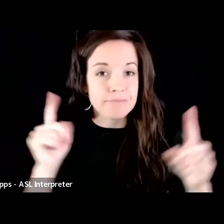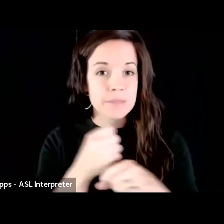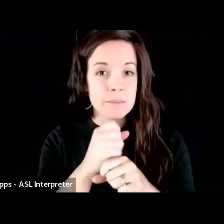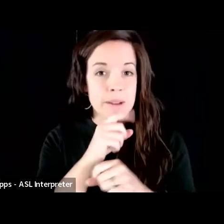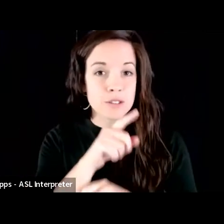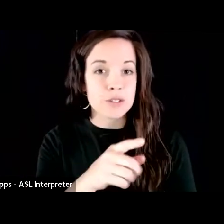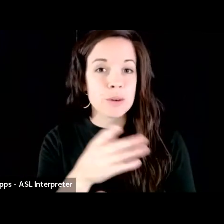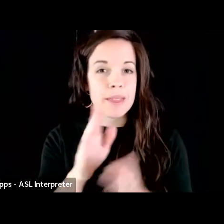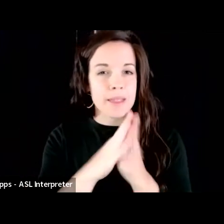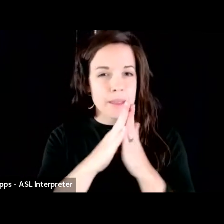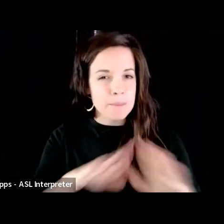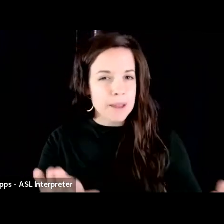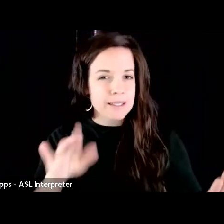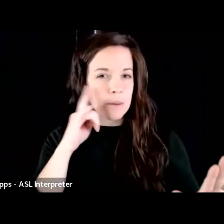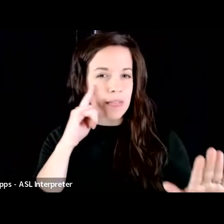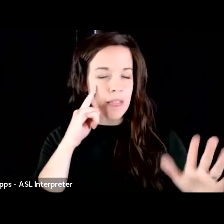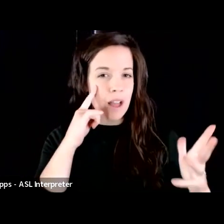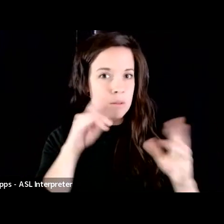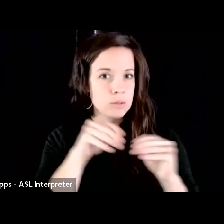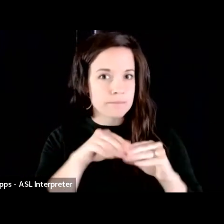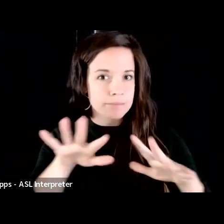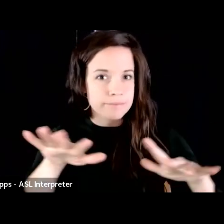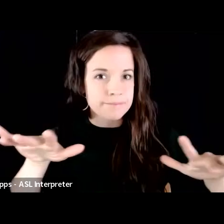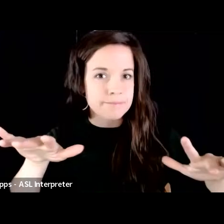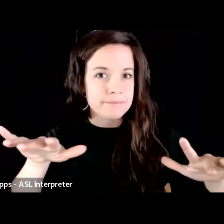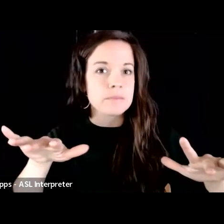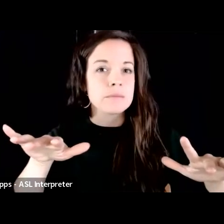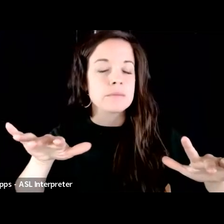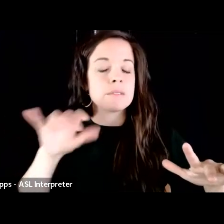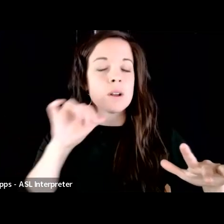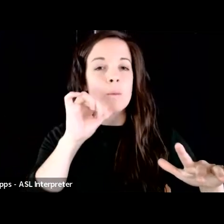the peace that we thought was breaking out would not